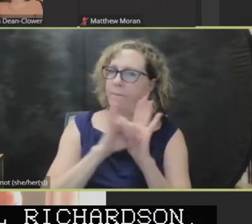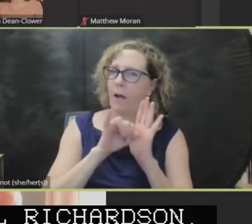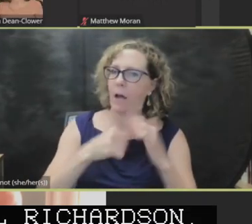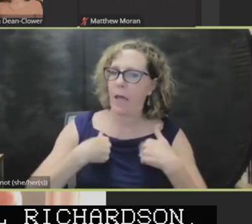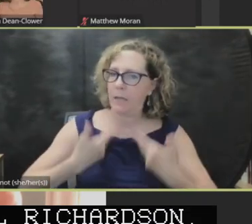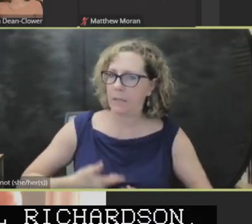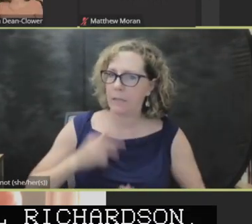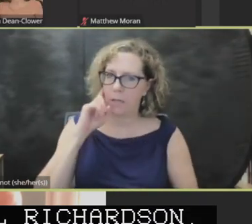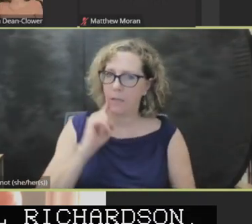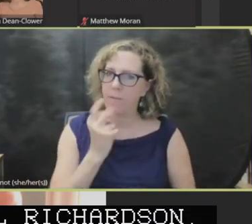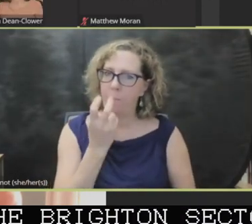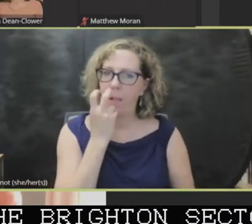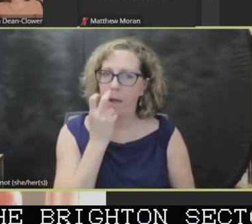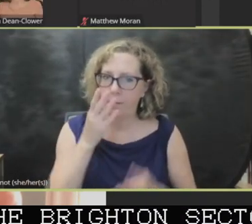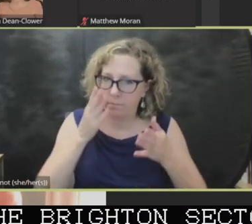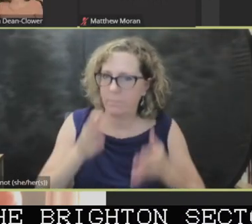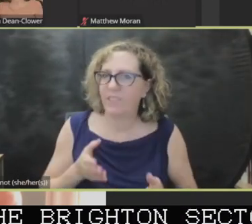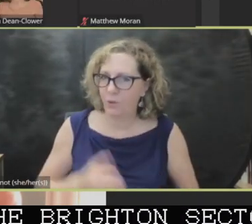individual. Thank you.